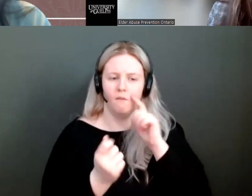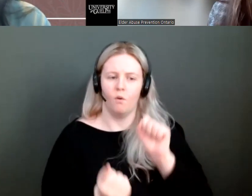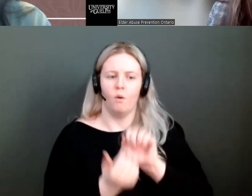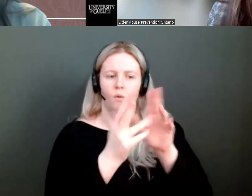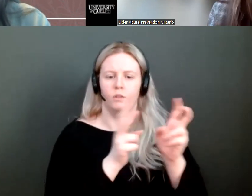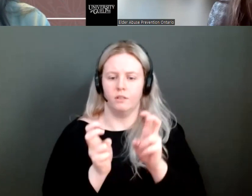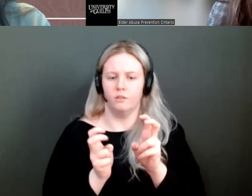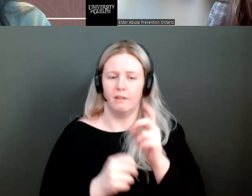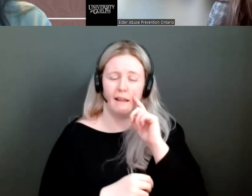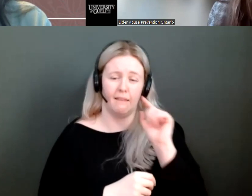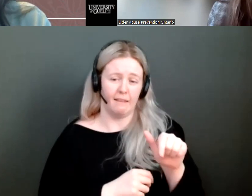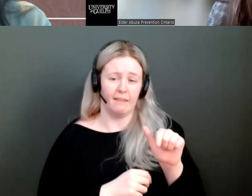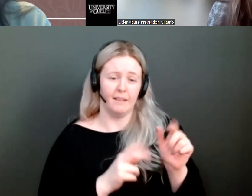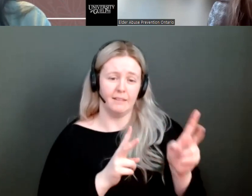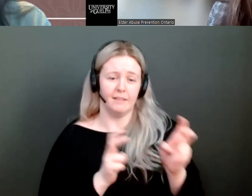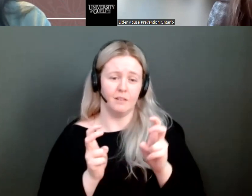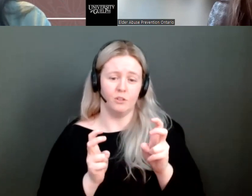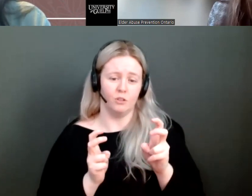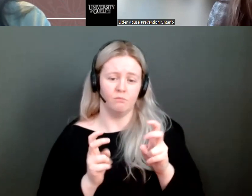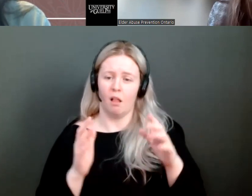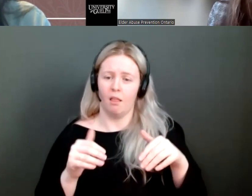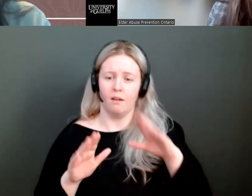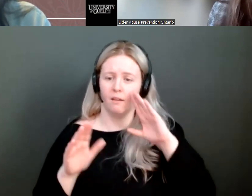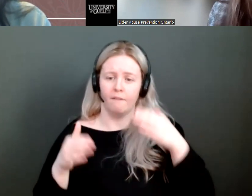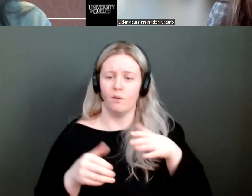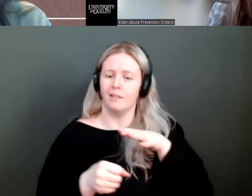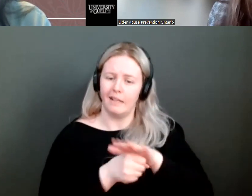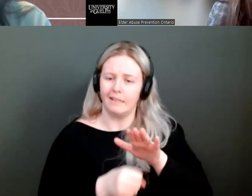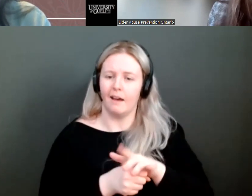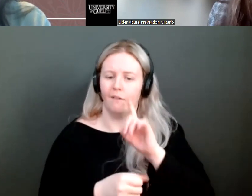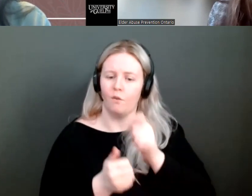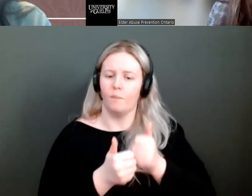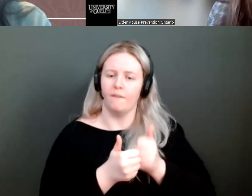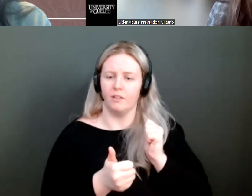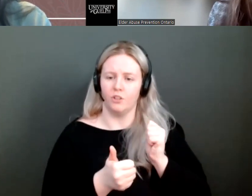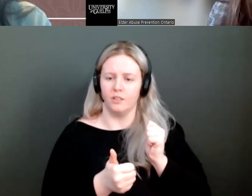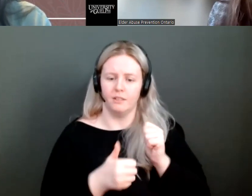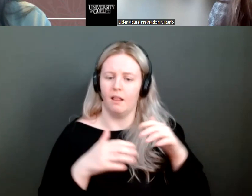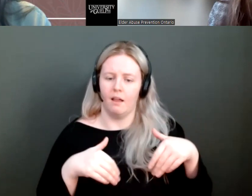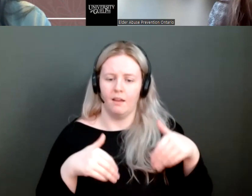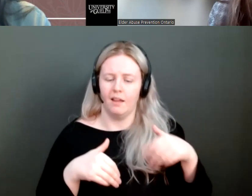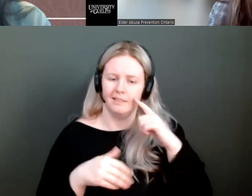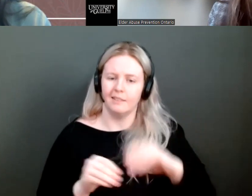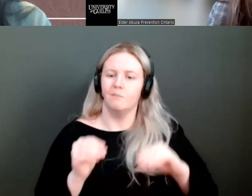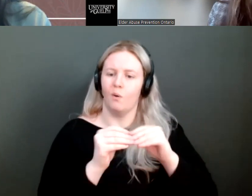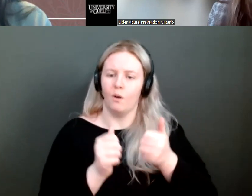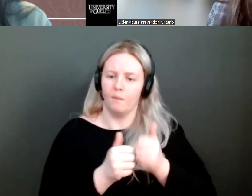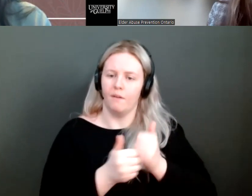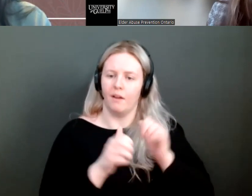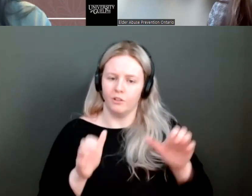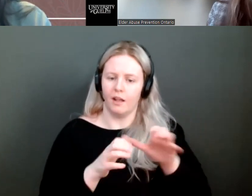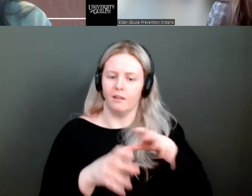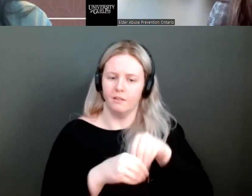haven't actually probably focused enough of our primary prevention efforts on. And that's where I think that we could really, we really could use some